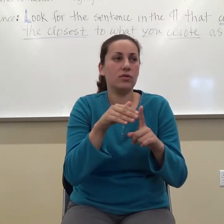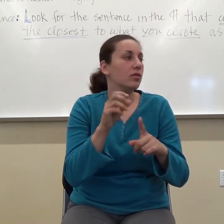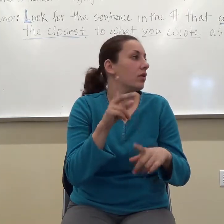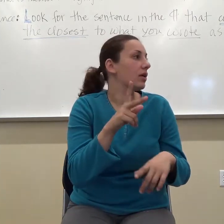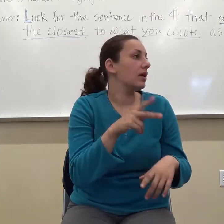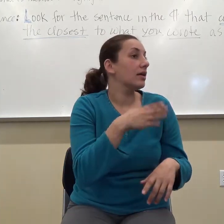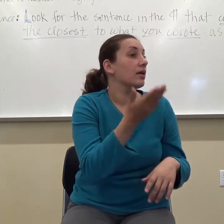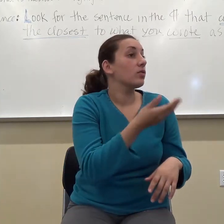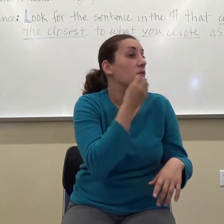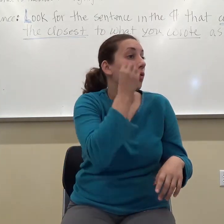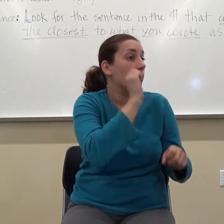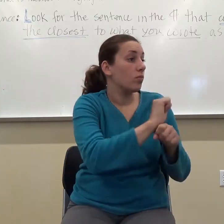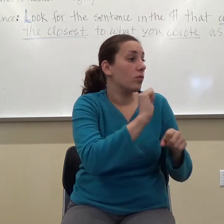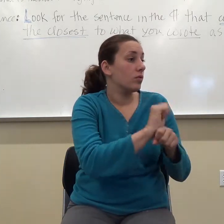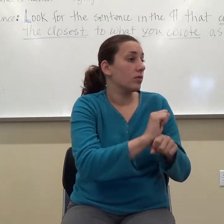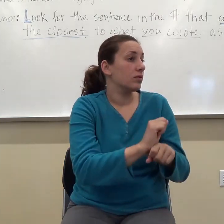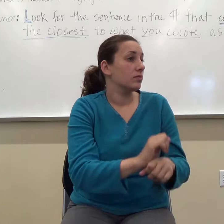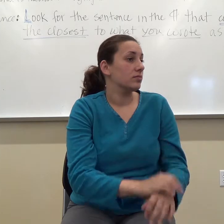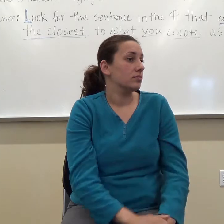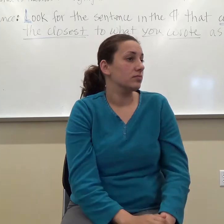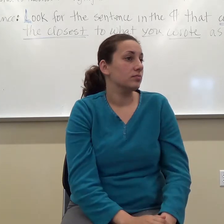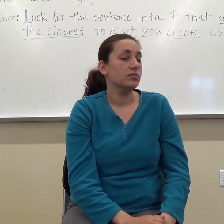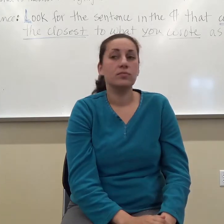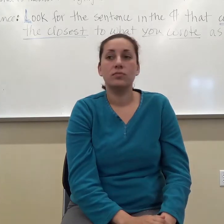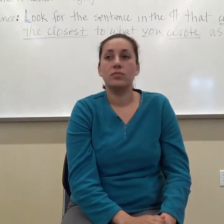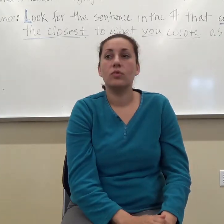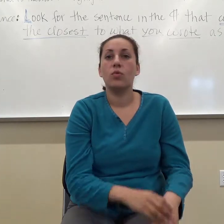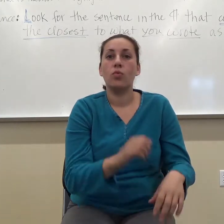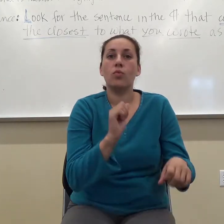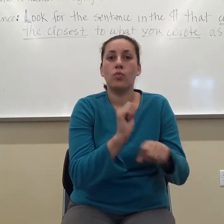your homework, and we'll work on that on Tuesday.